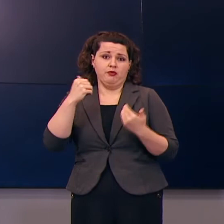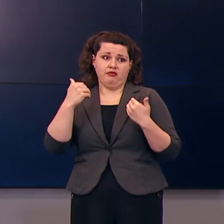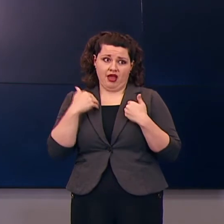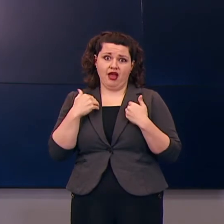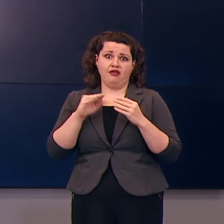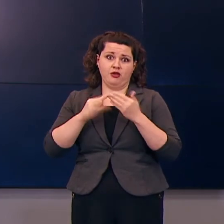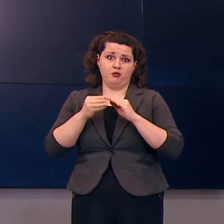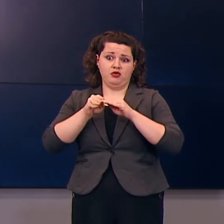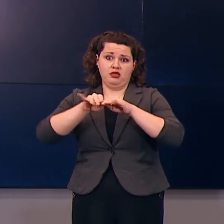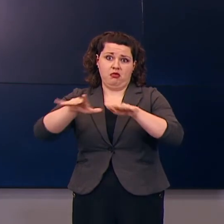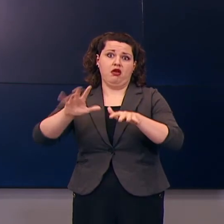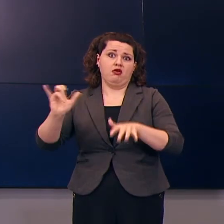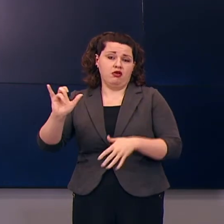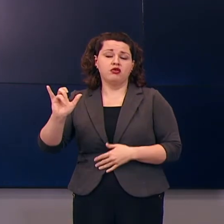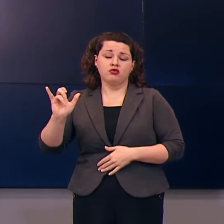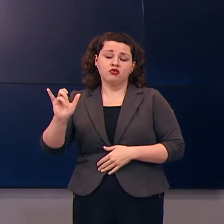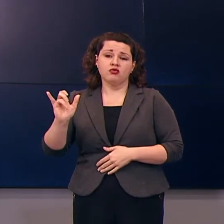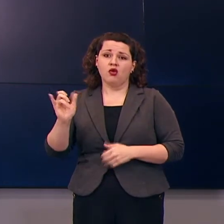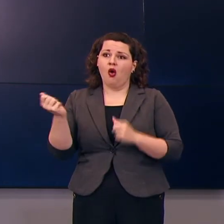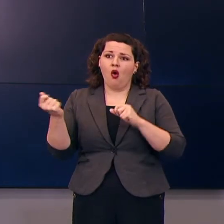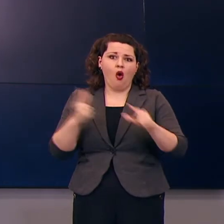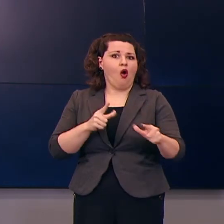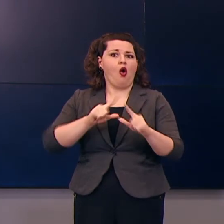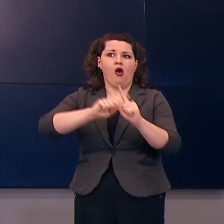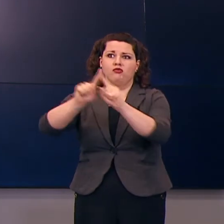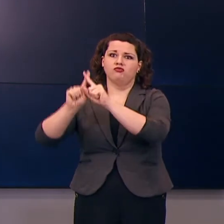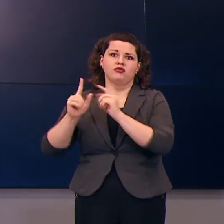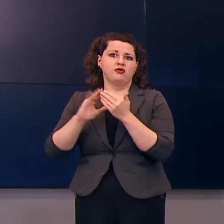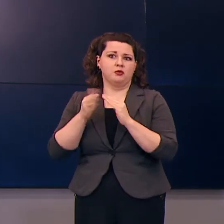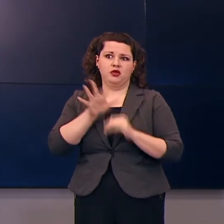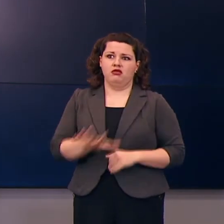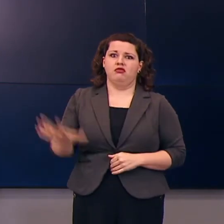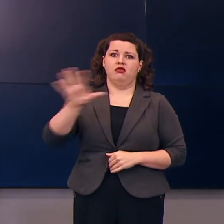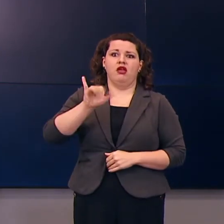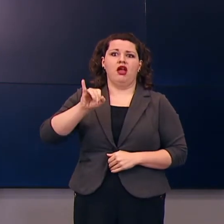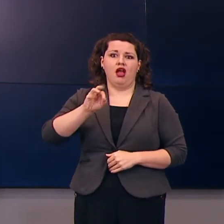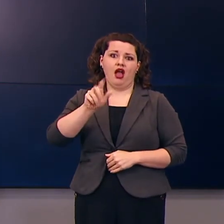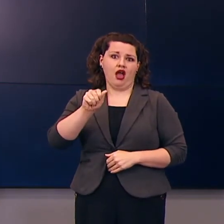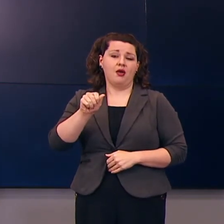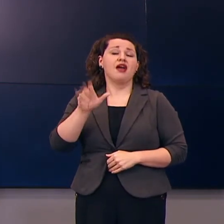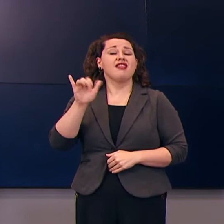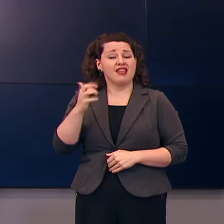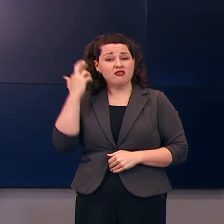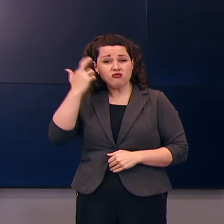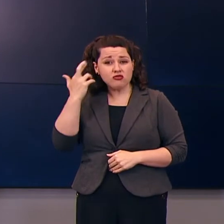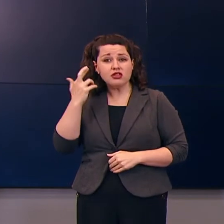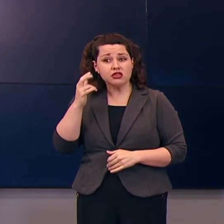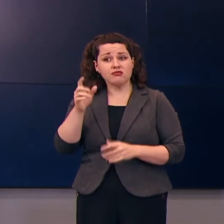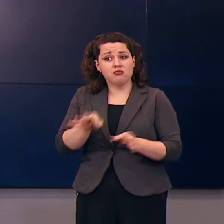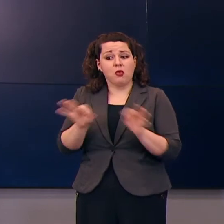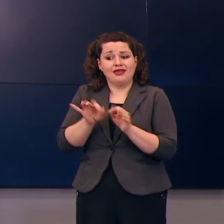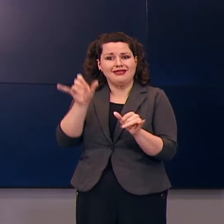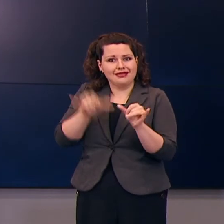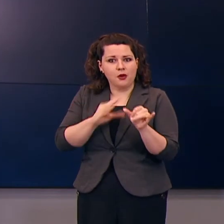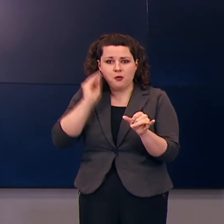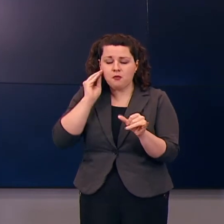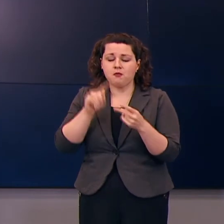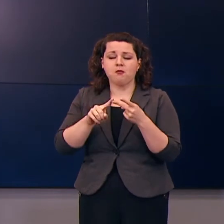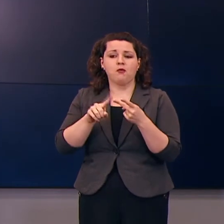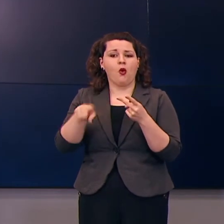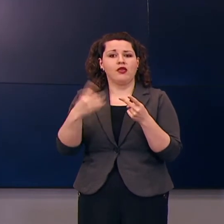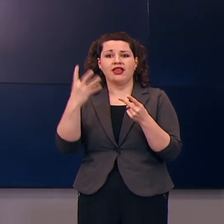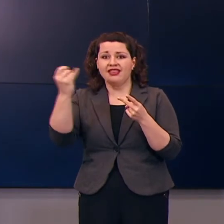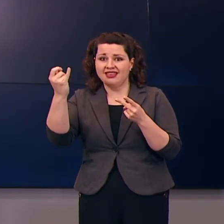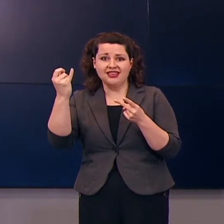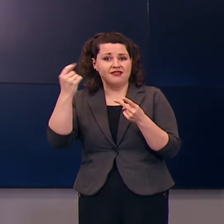community spread in all of our communities in Iowa, which why it is so important to stay home as much as you can. Leave only for essentials. If you do